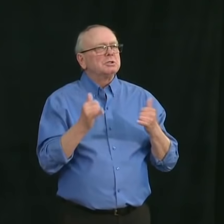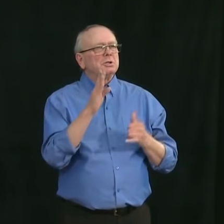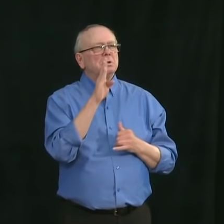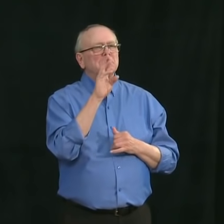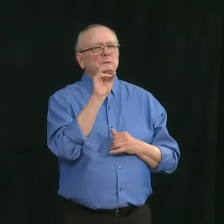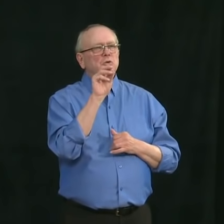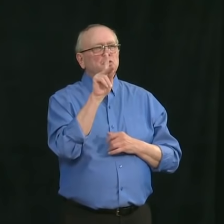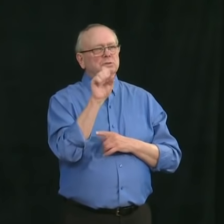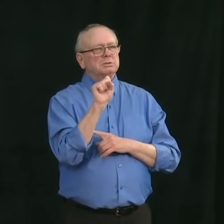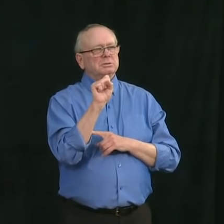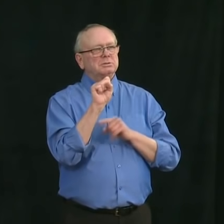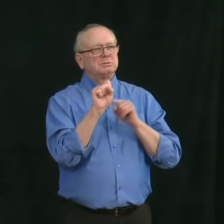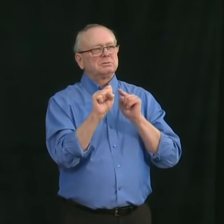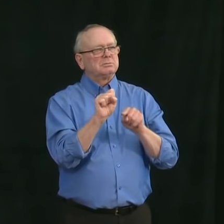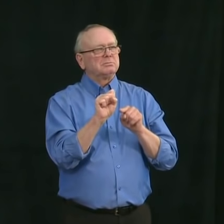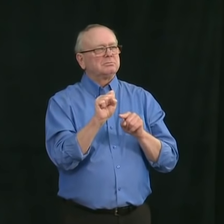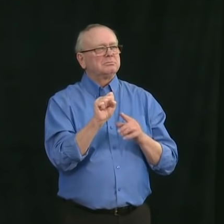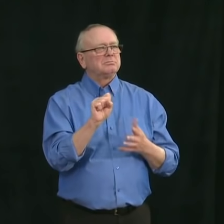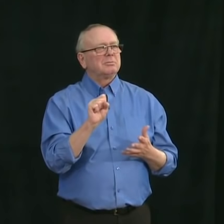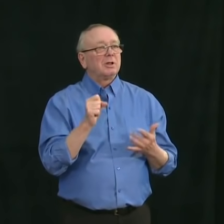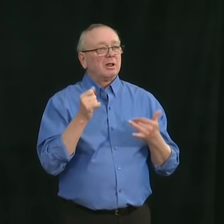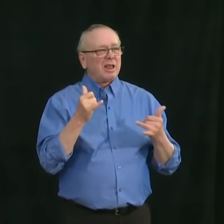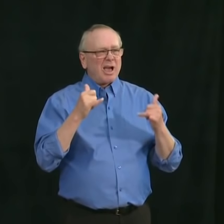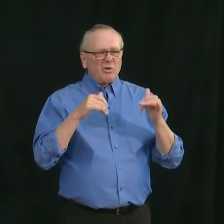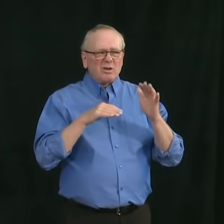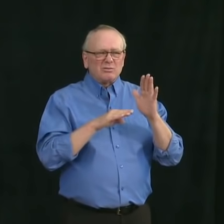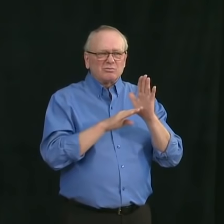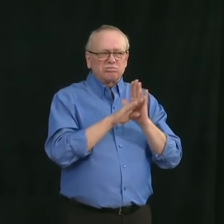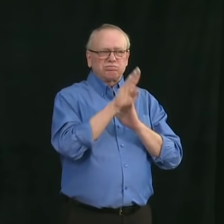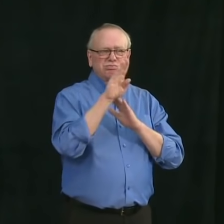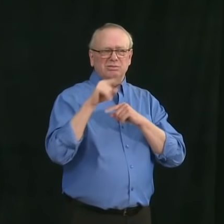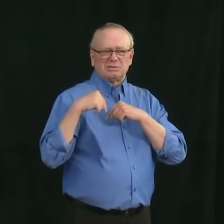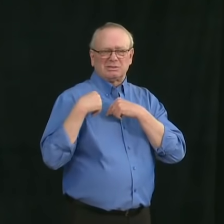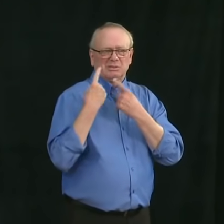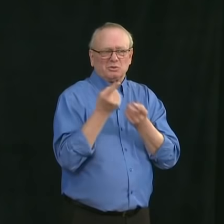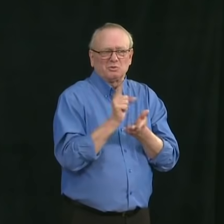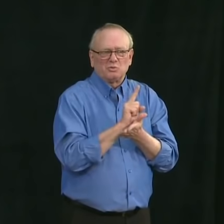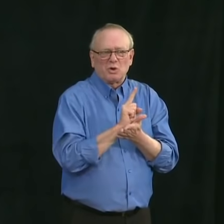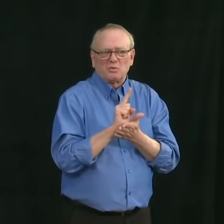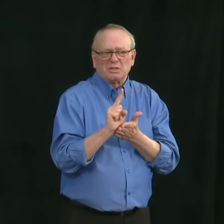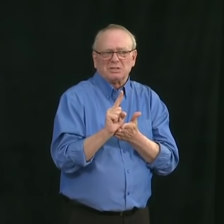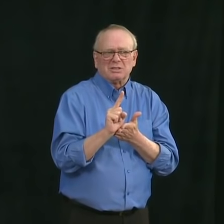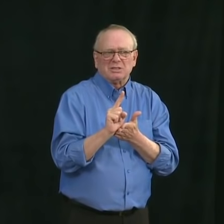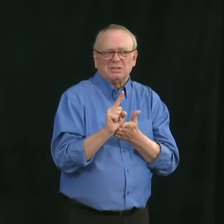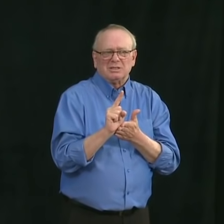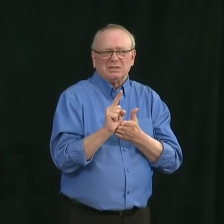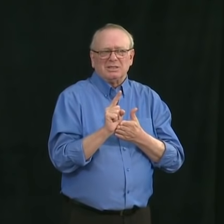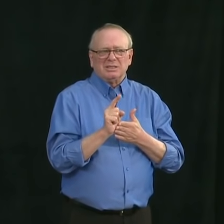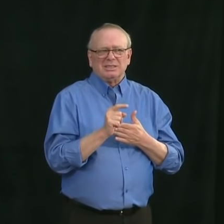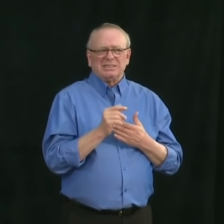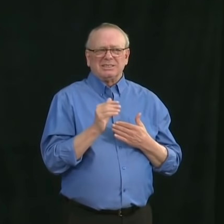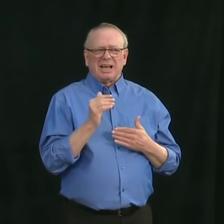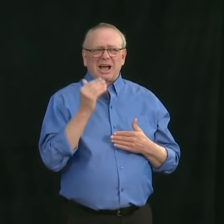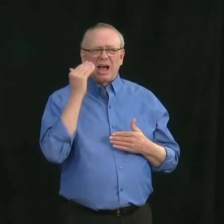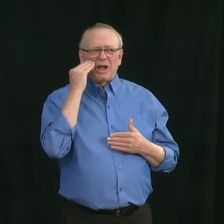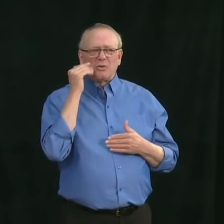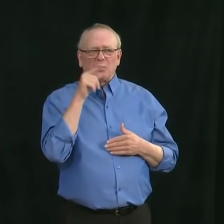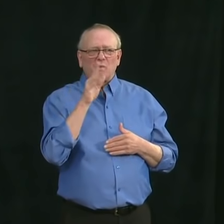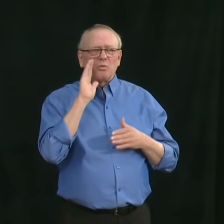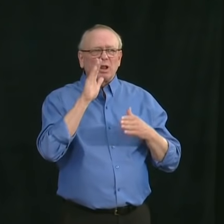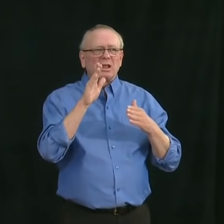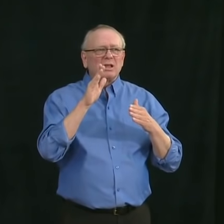in that city in the last week, and we understand there's 3 days of community testing starting this week, as well as community